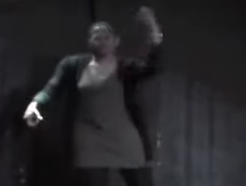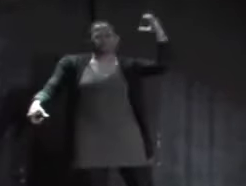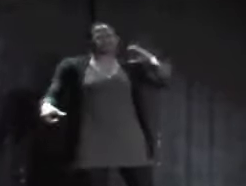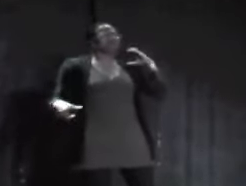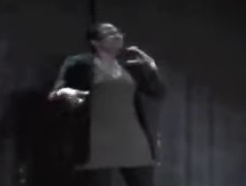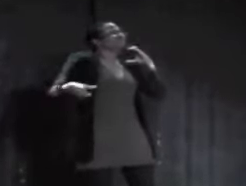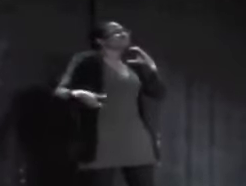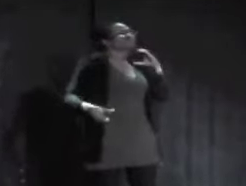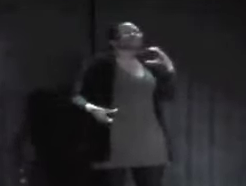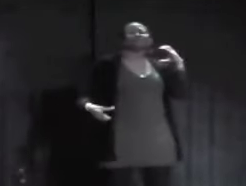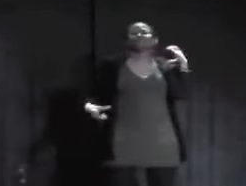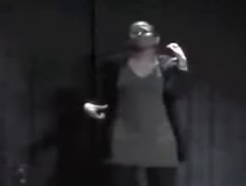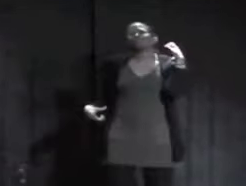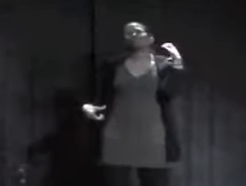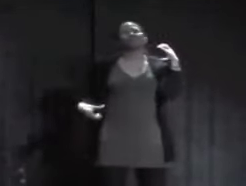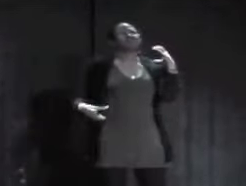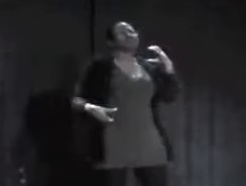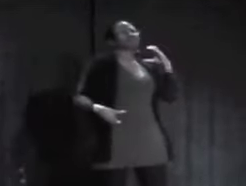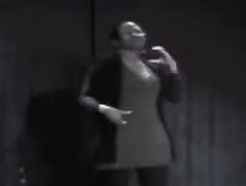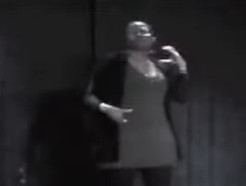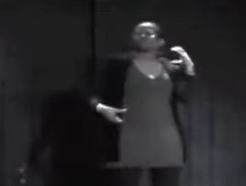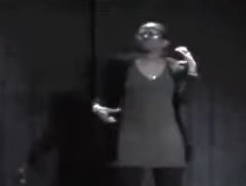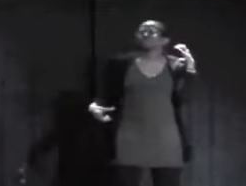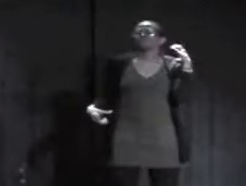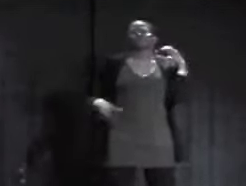So he takes his axe, he takes his lunchbox, and he continues on.